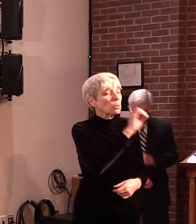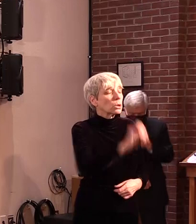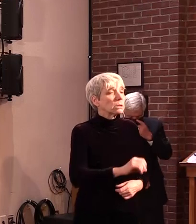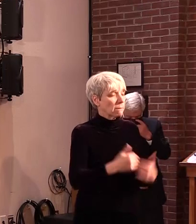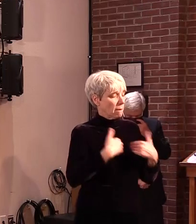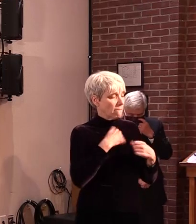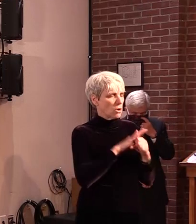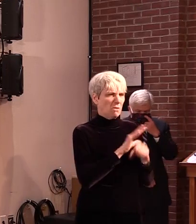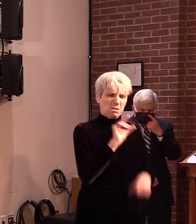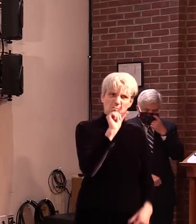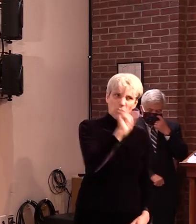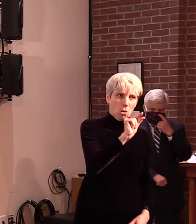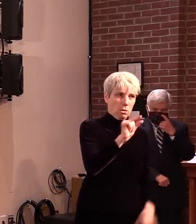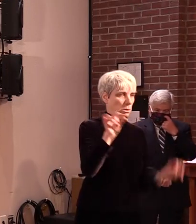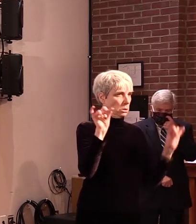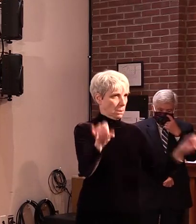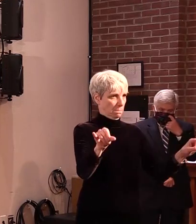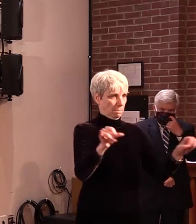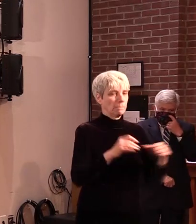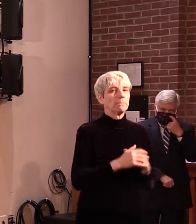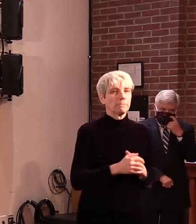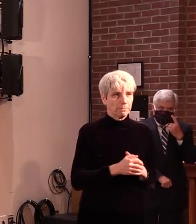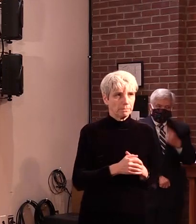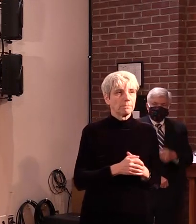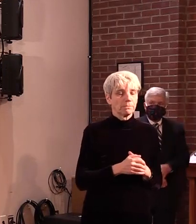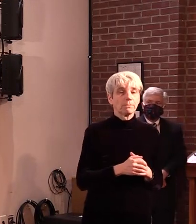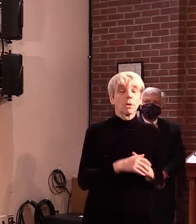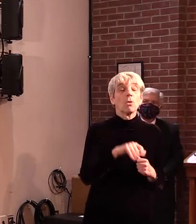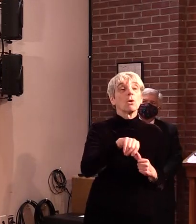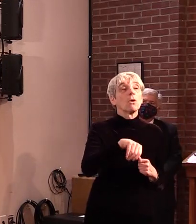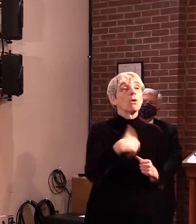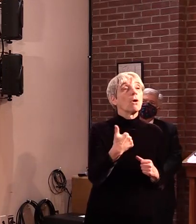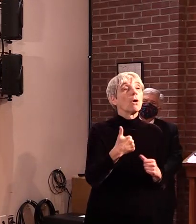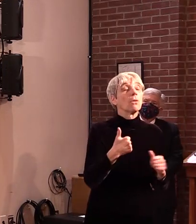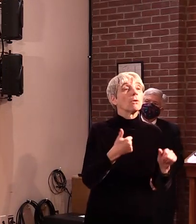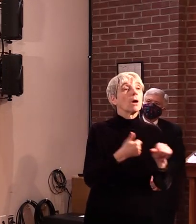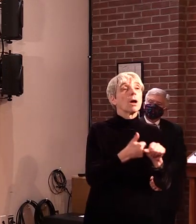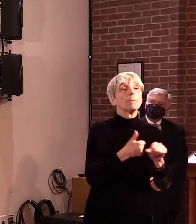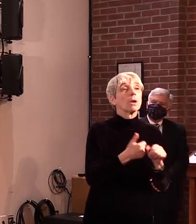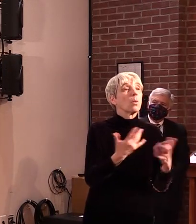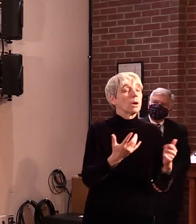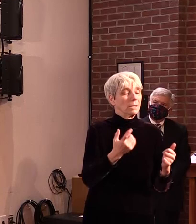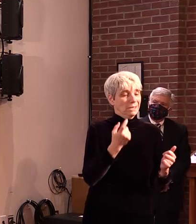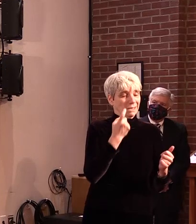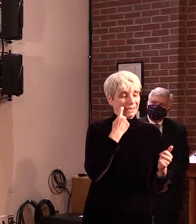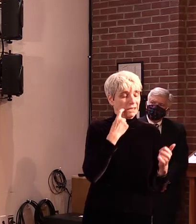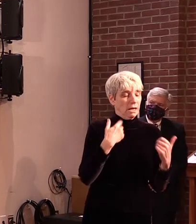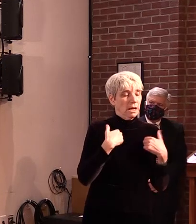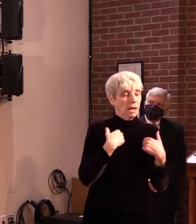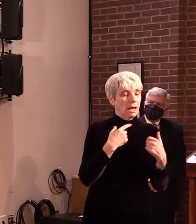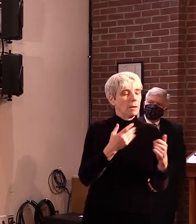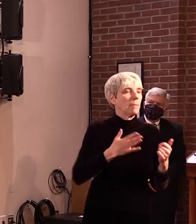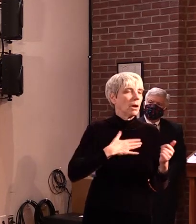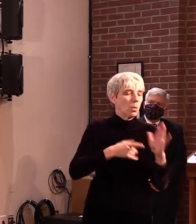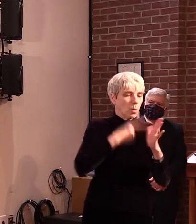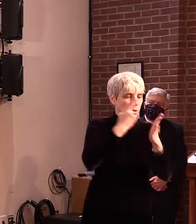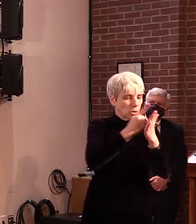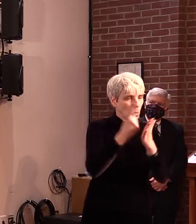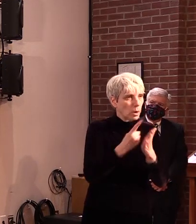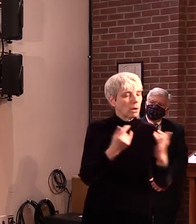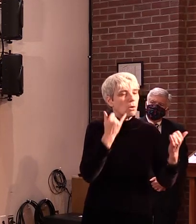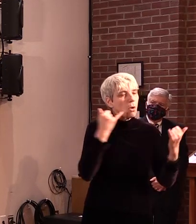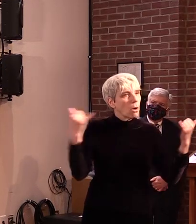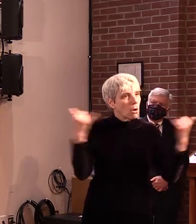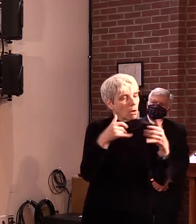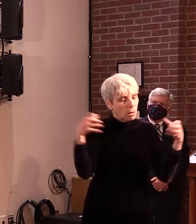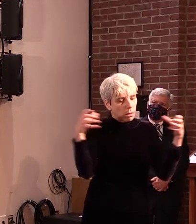The only other piece of news is I had my weekly call with all of the colleges in the state